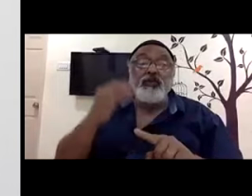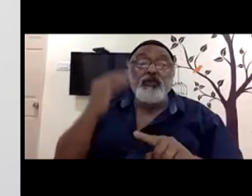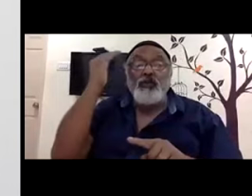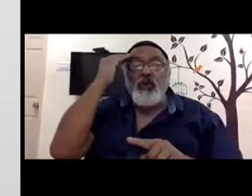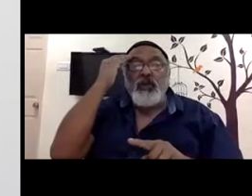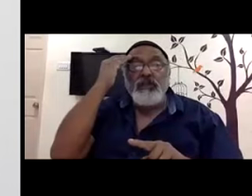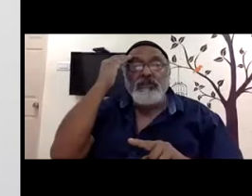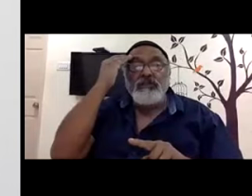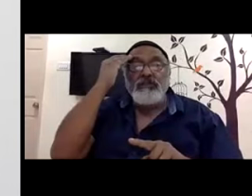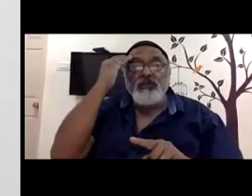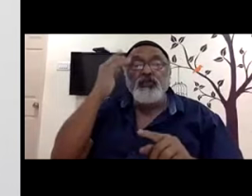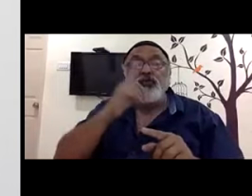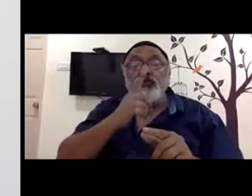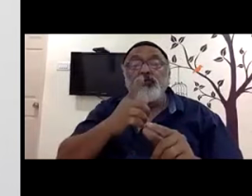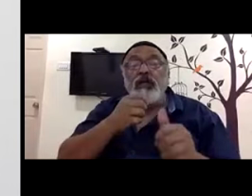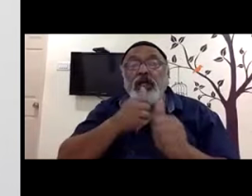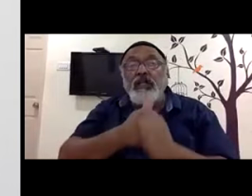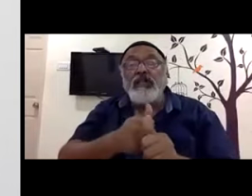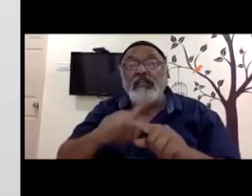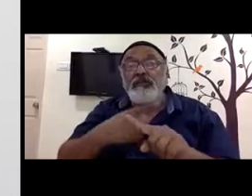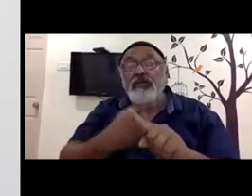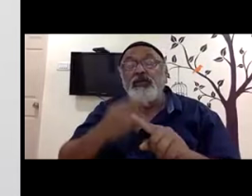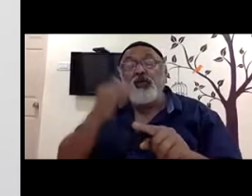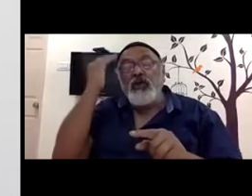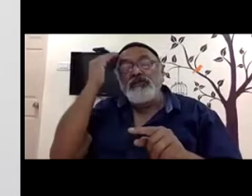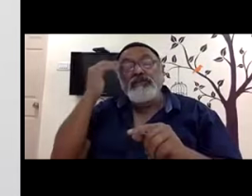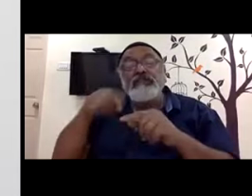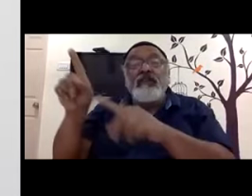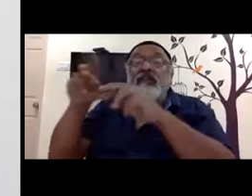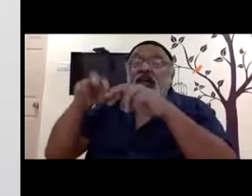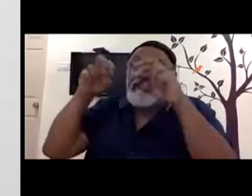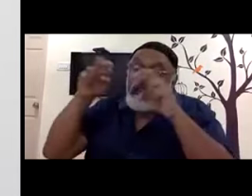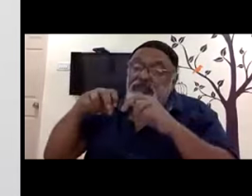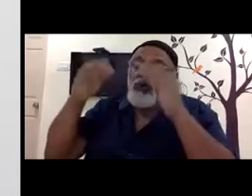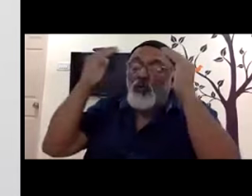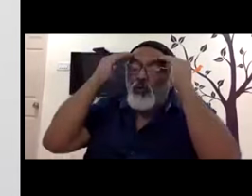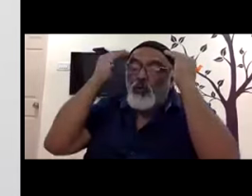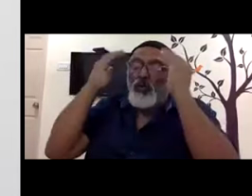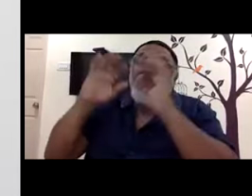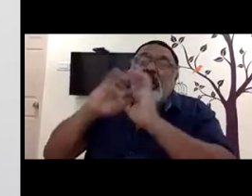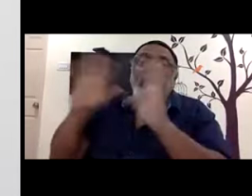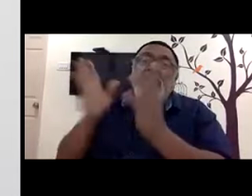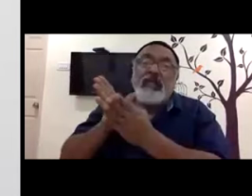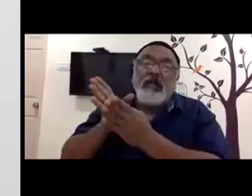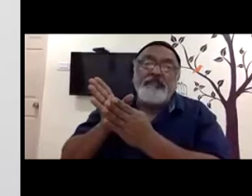are following might have that knowledge through research or through study or through their